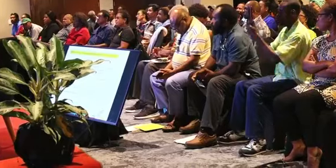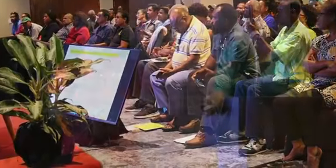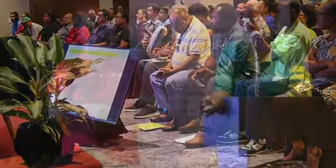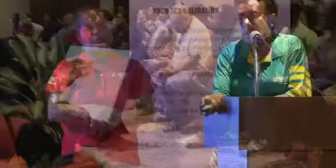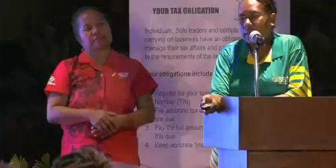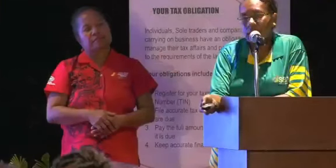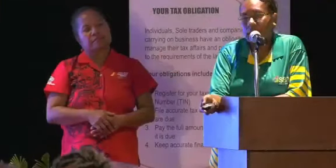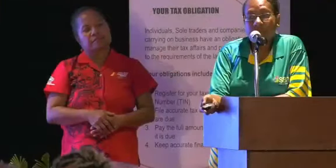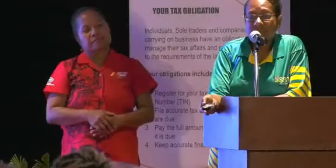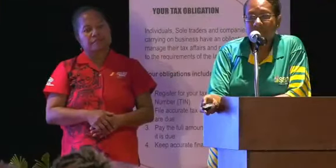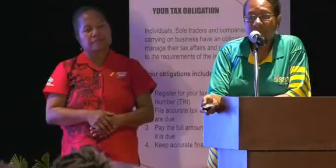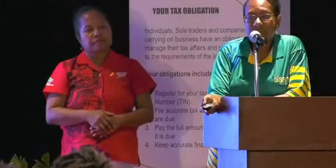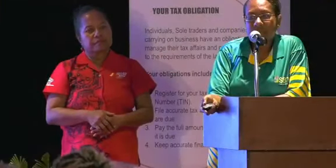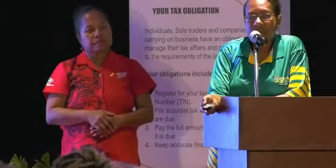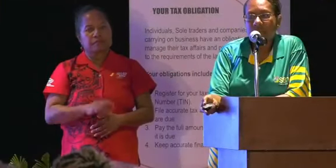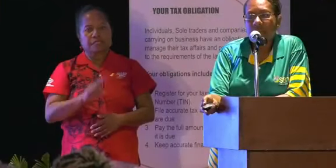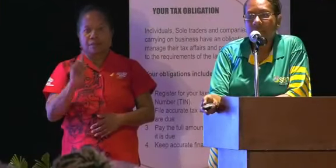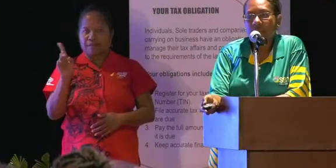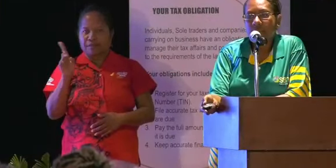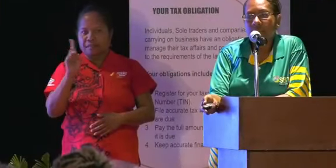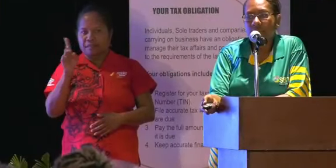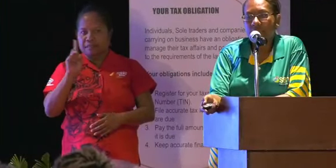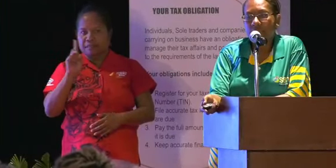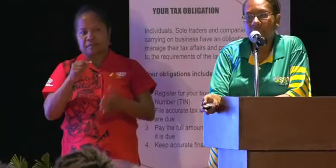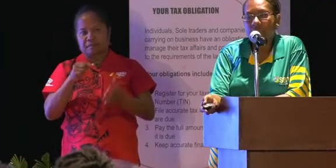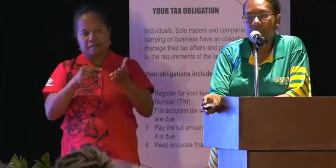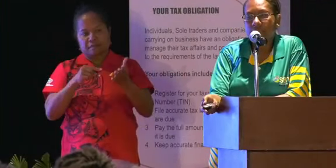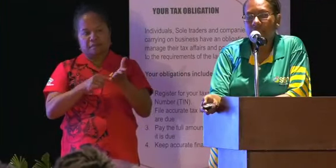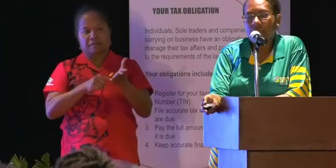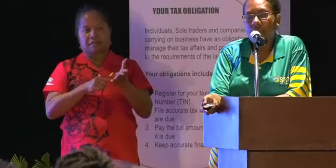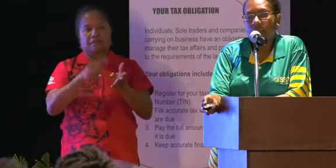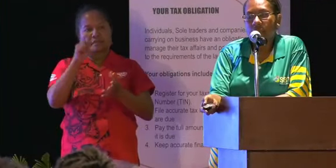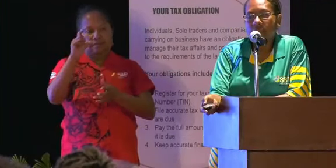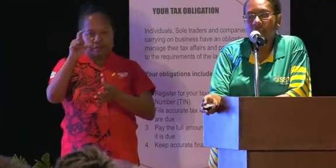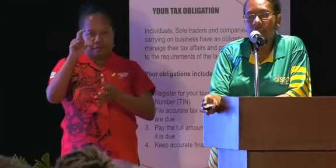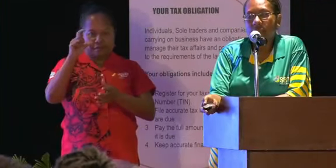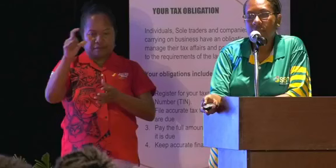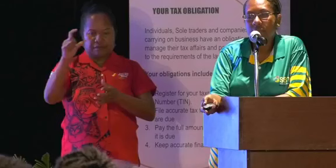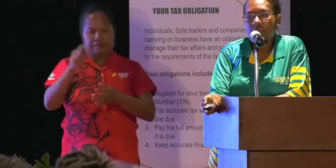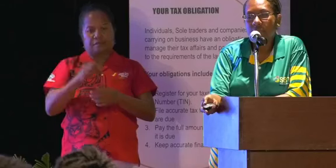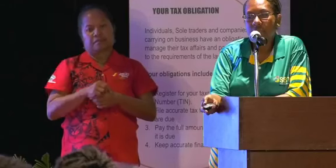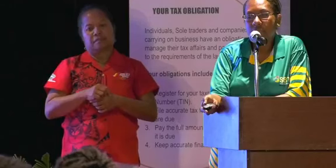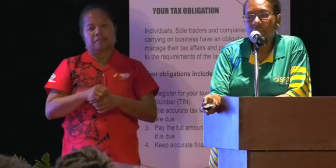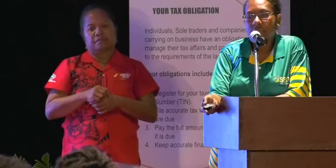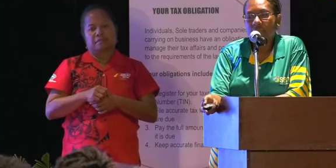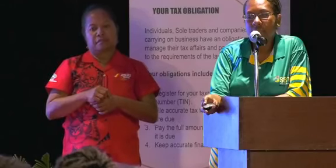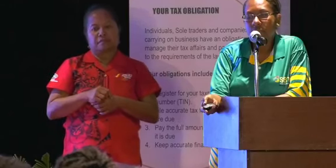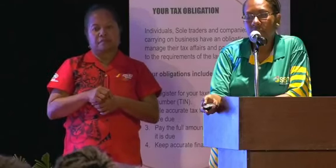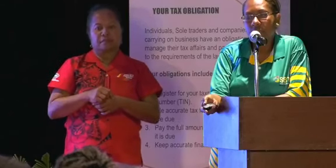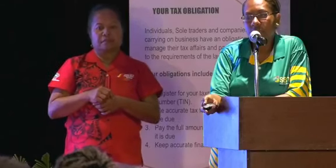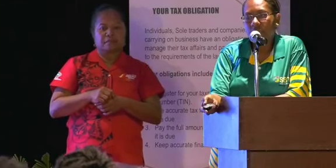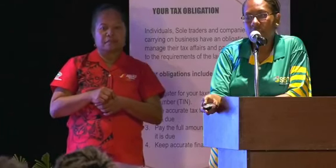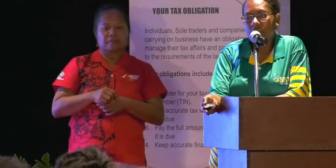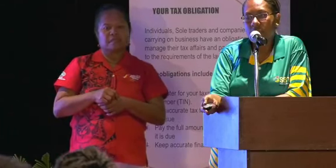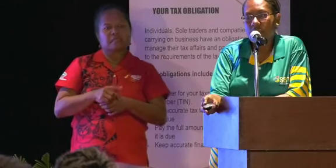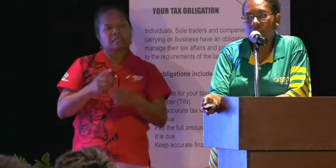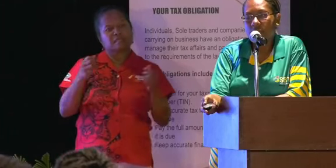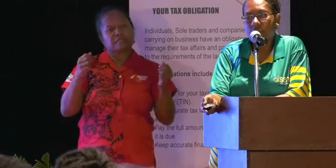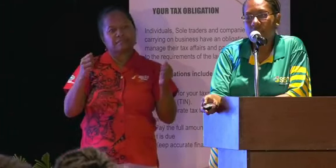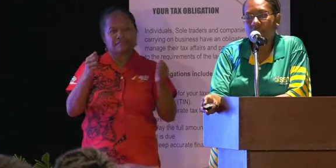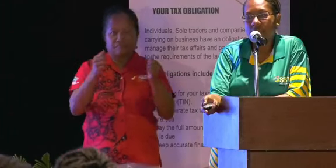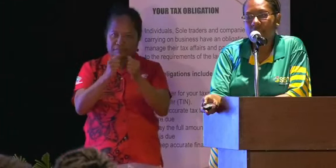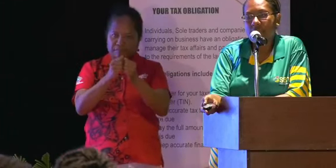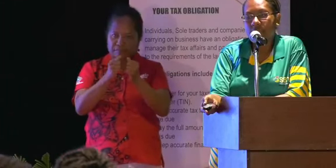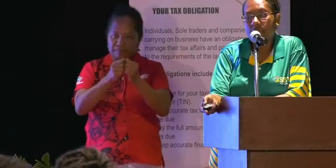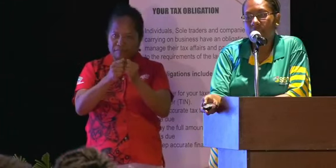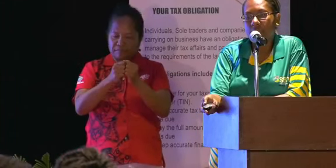Okay, so what is a tax clearance certificate? A tax clearance certificate is a document issued